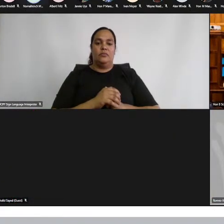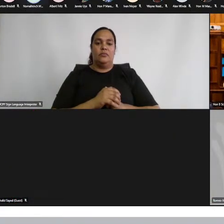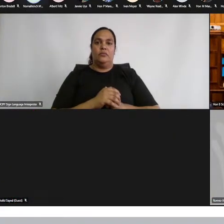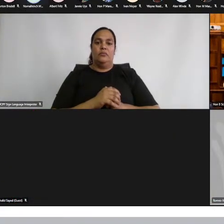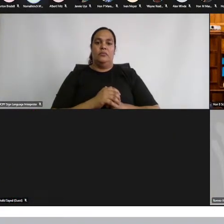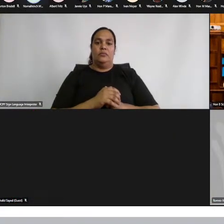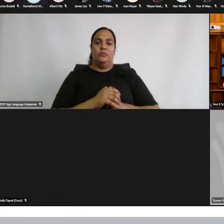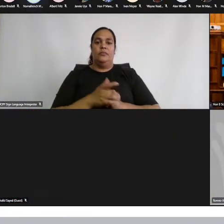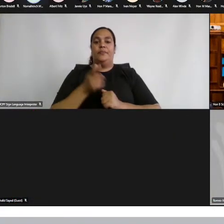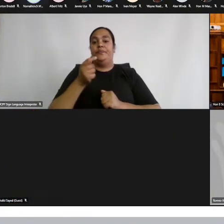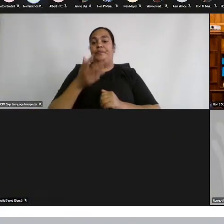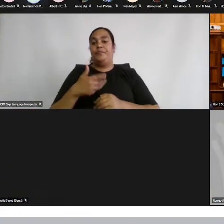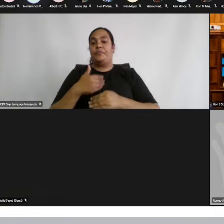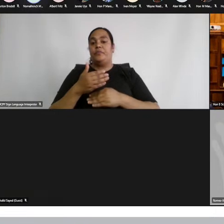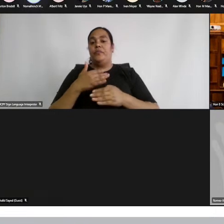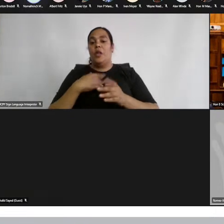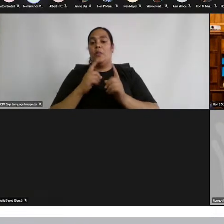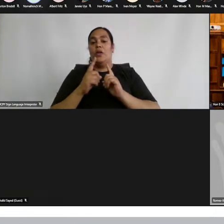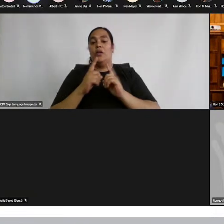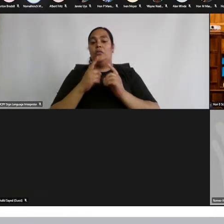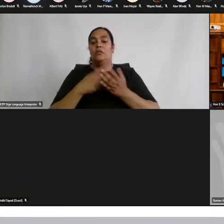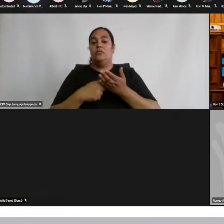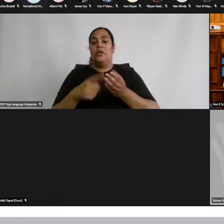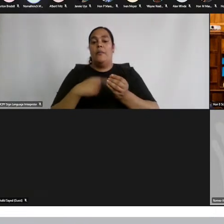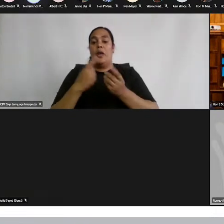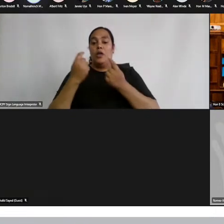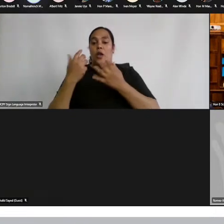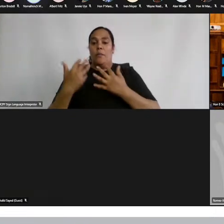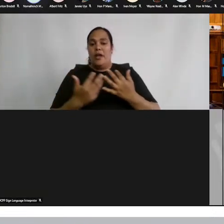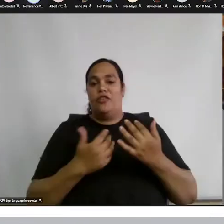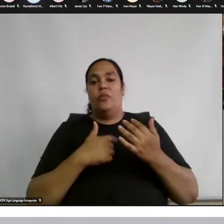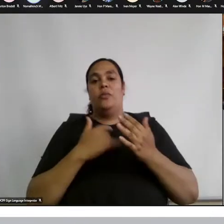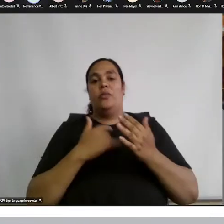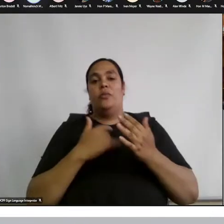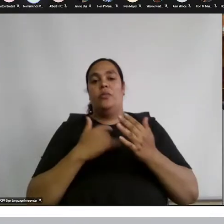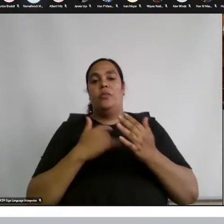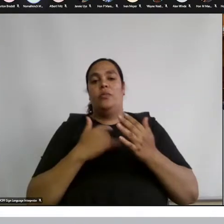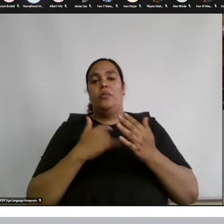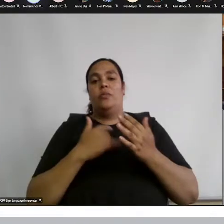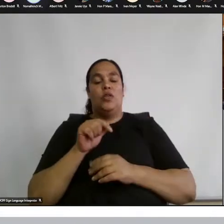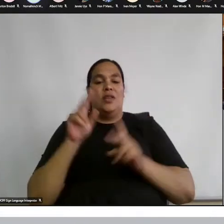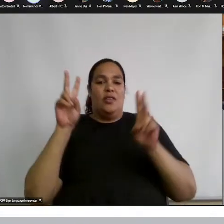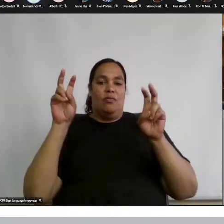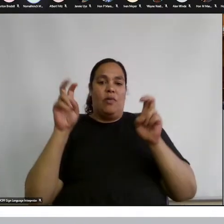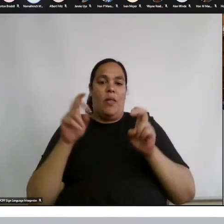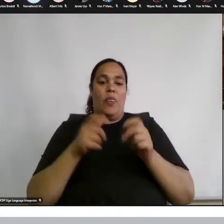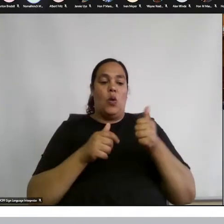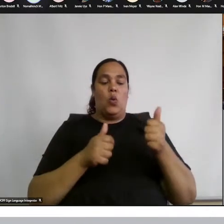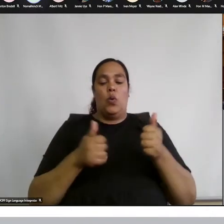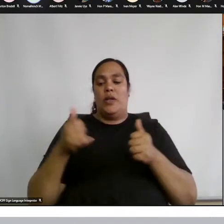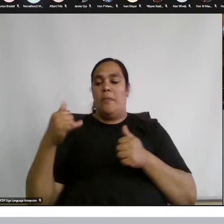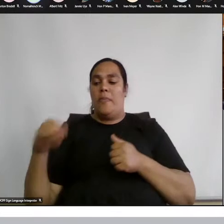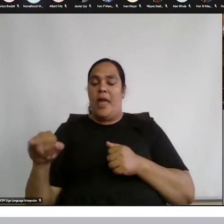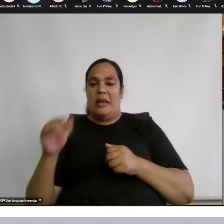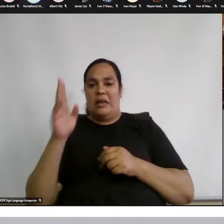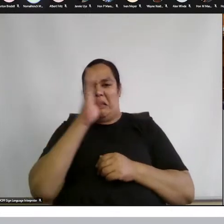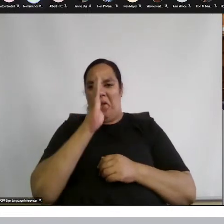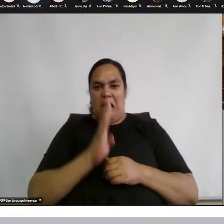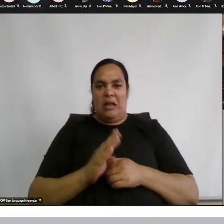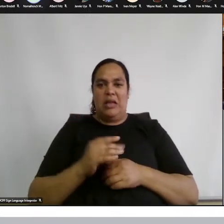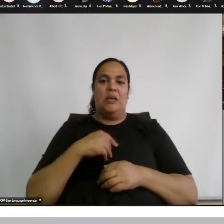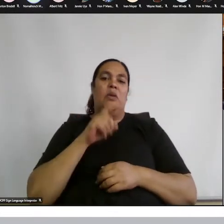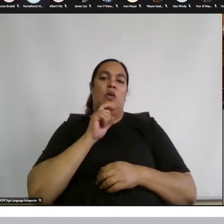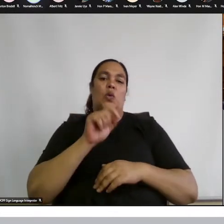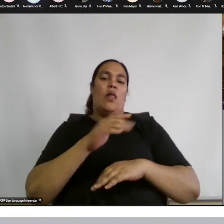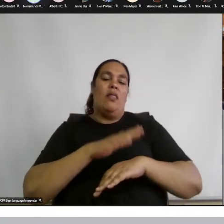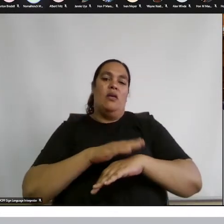Speaker, before I even talk about the budget, I just want to, I'm using this phrase, the good, the bad, and the ugly, which I use it at the